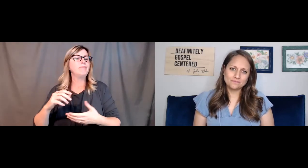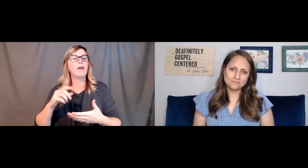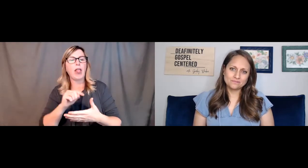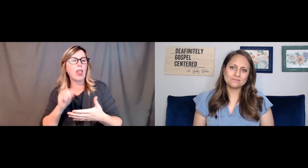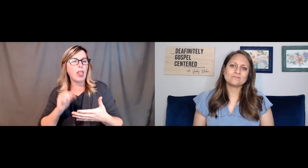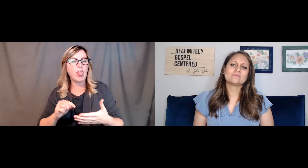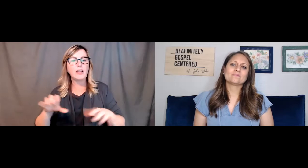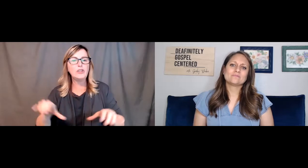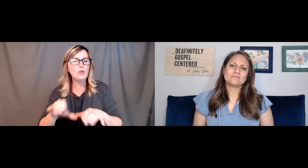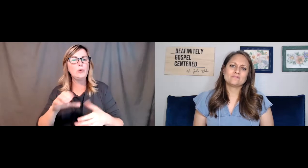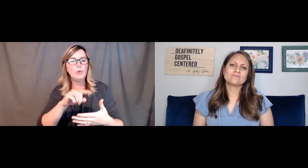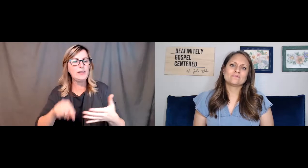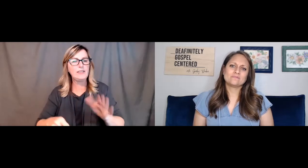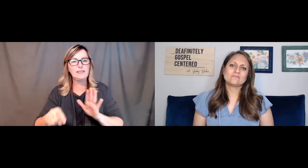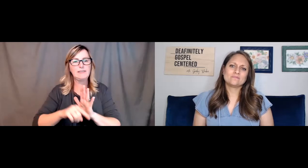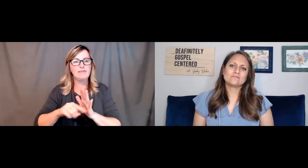well.